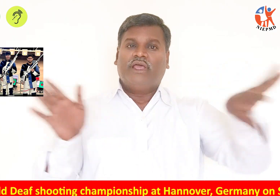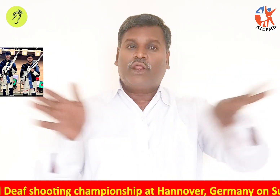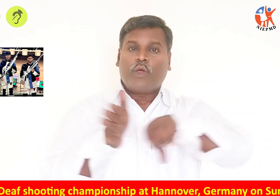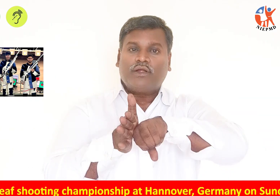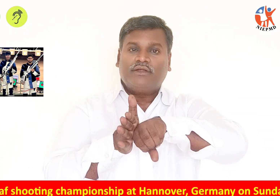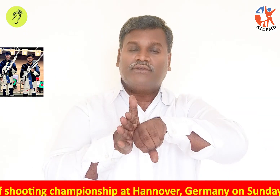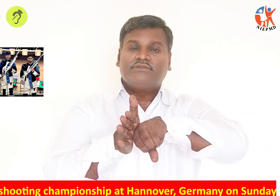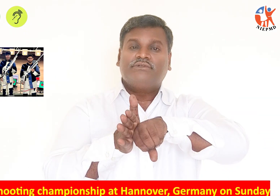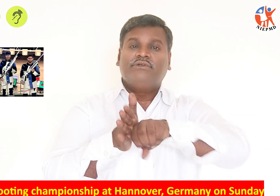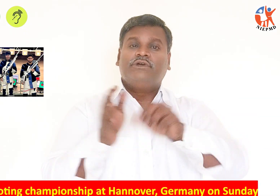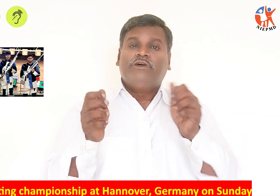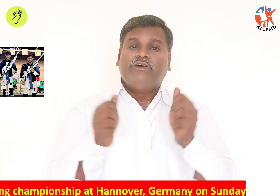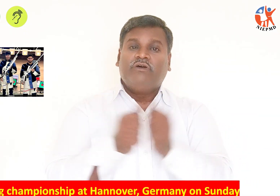hanover germany on sunday